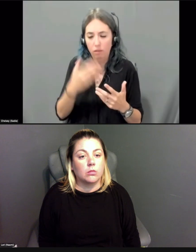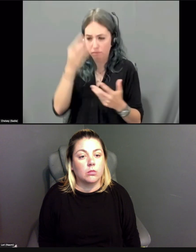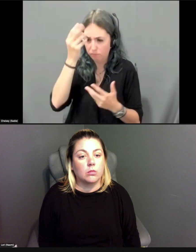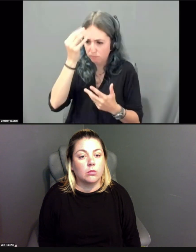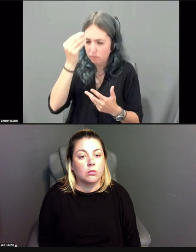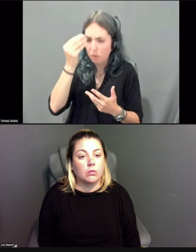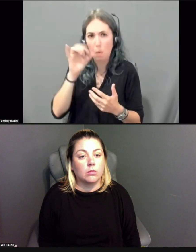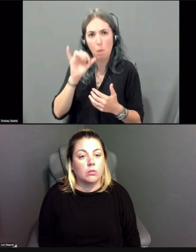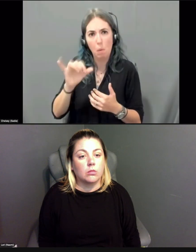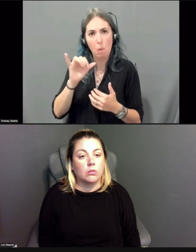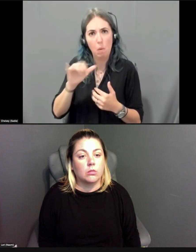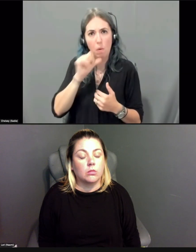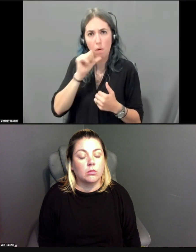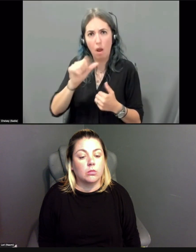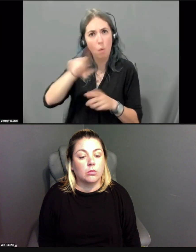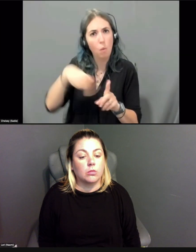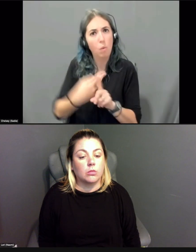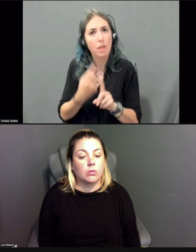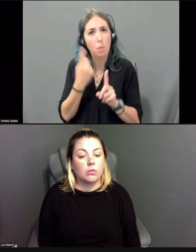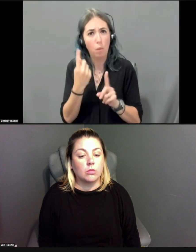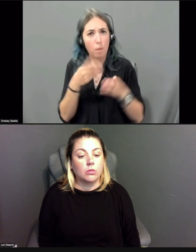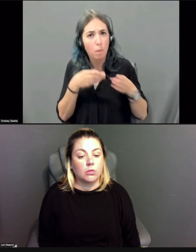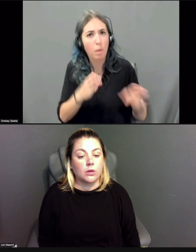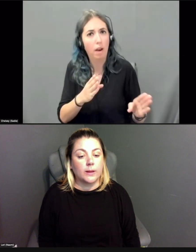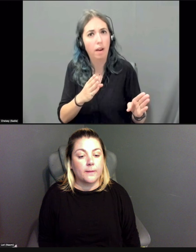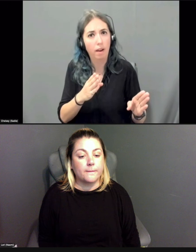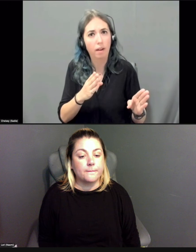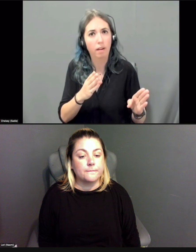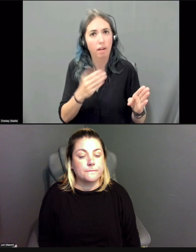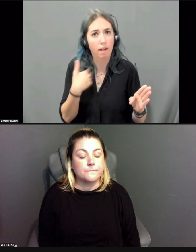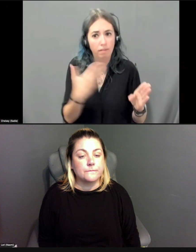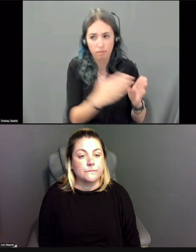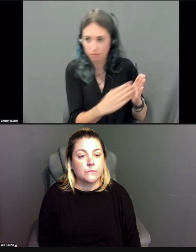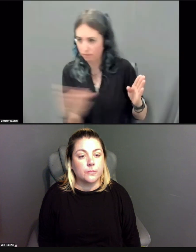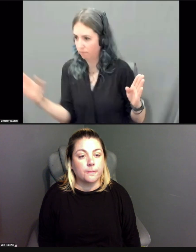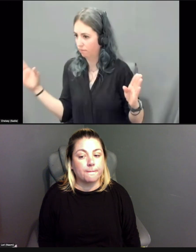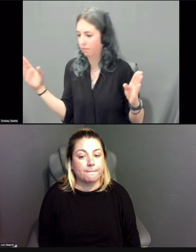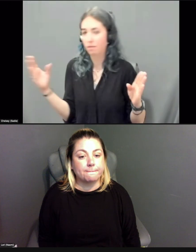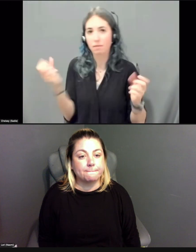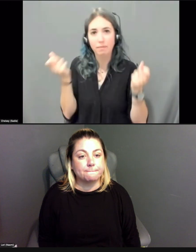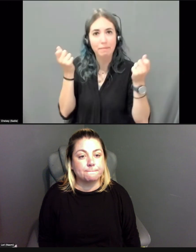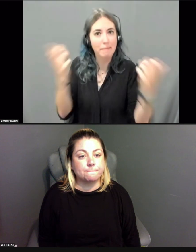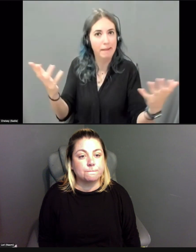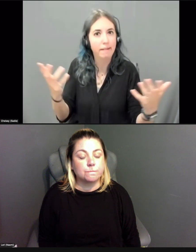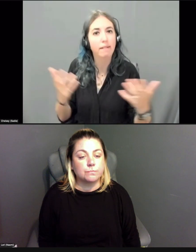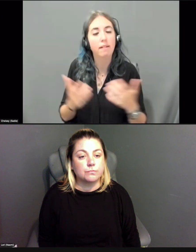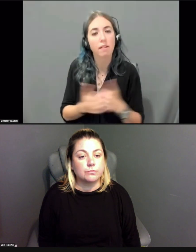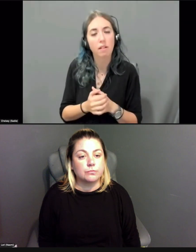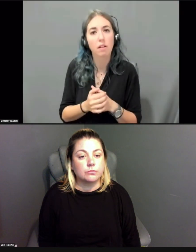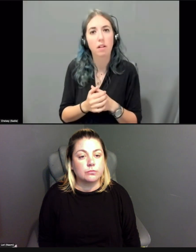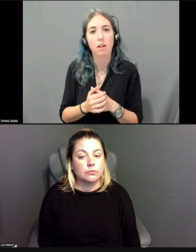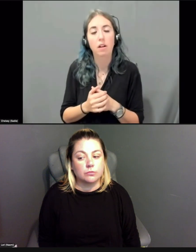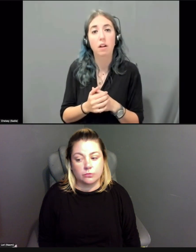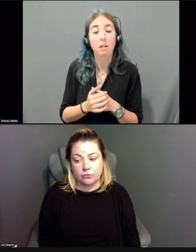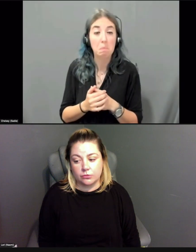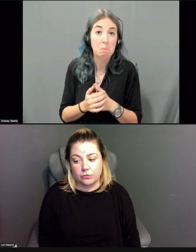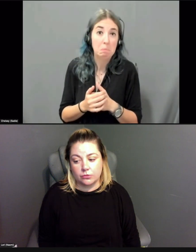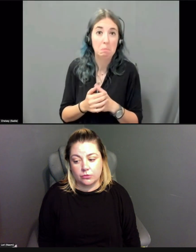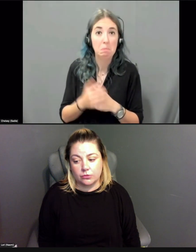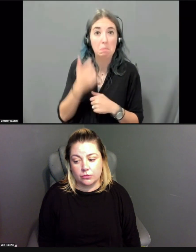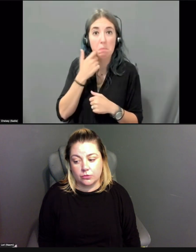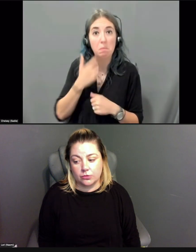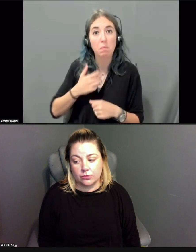promoting fitness programs and that sort of thing. It's been a big topic in my world lately of like exploring